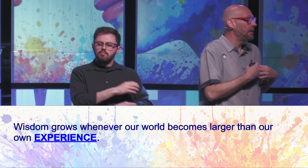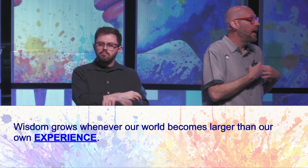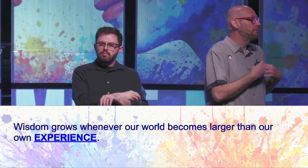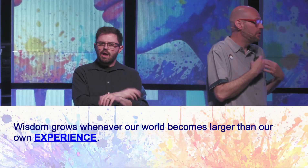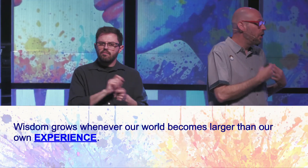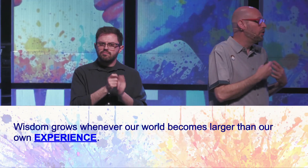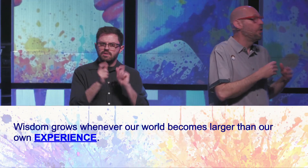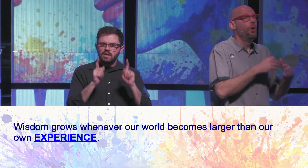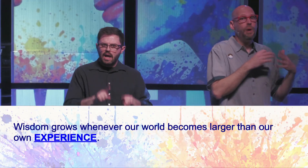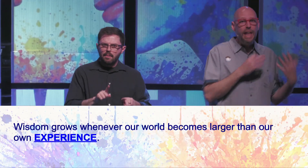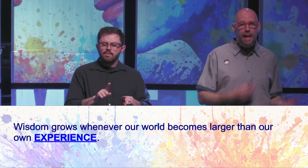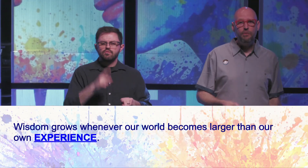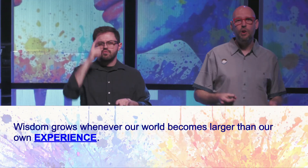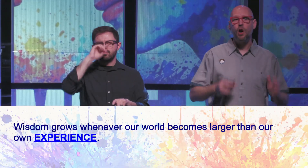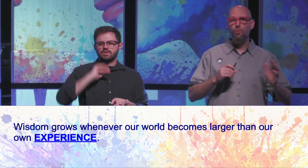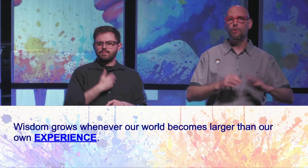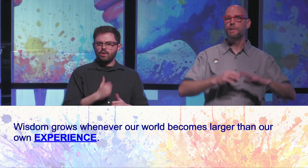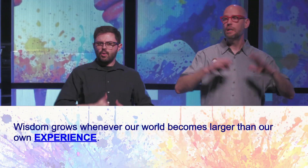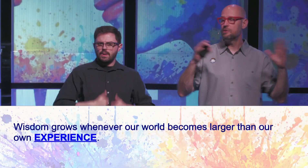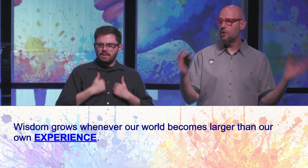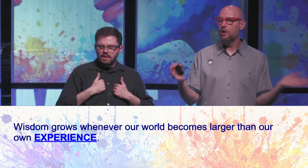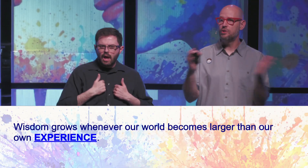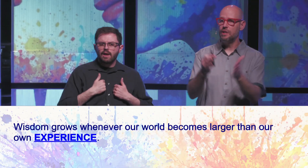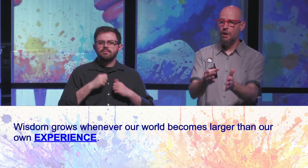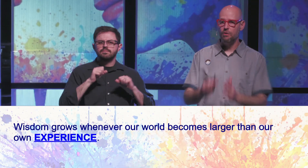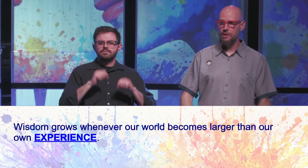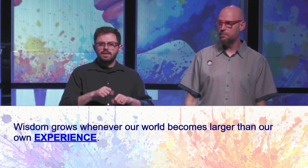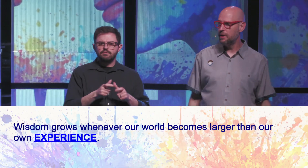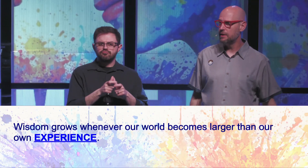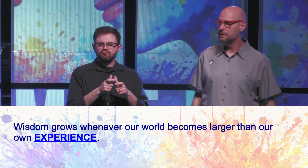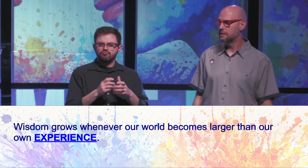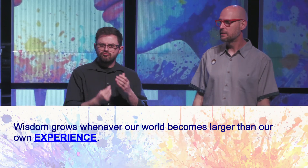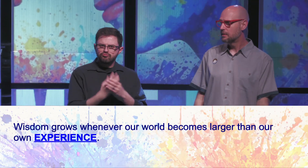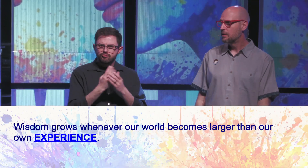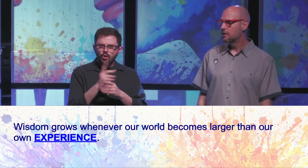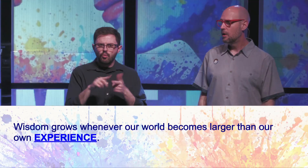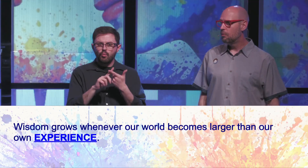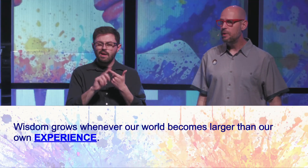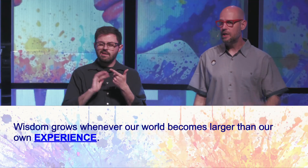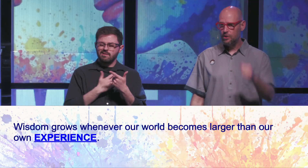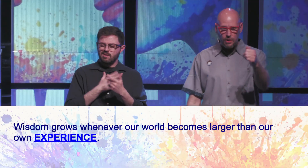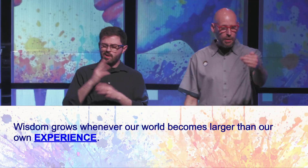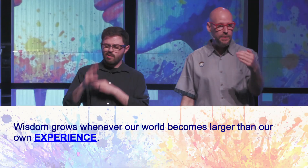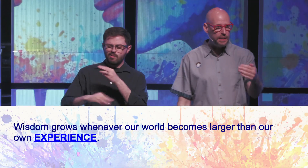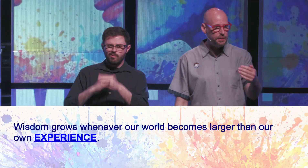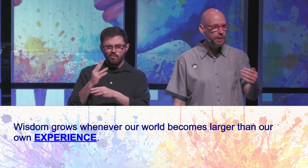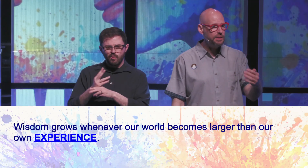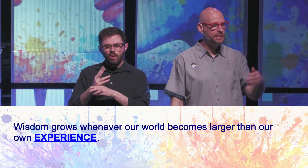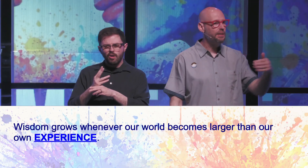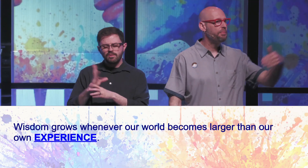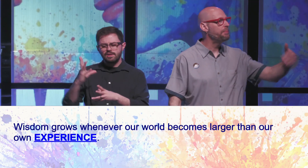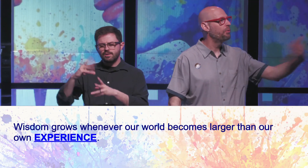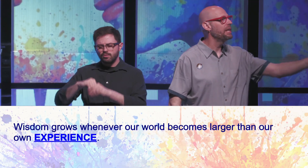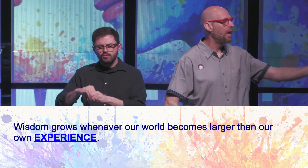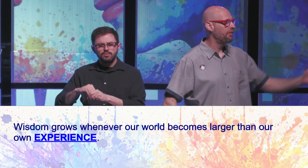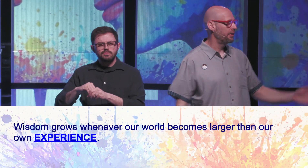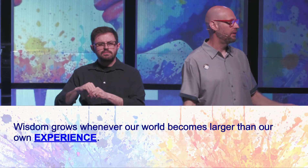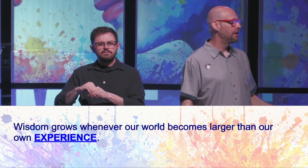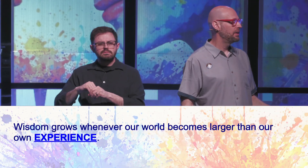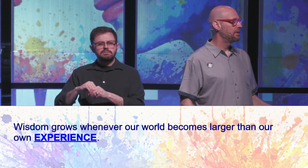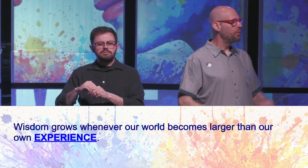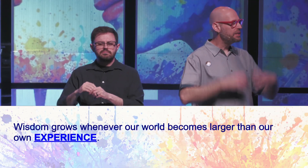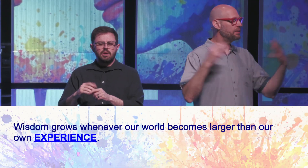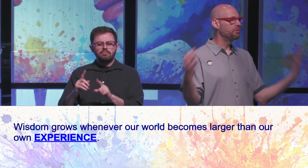Wisdom in our lives grows whenever our world becomes larger than our own experience. when we can learn about the experiences of people we